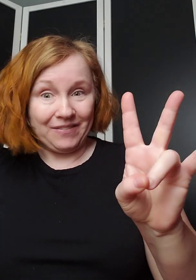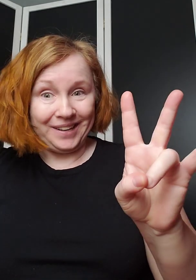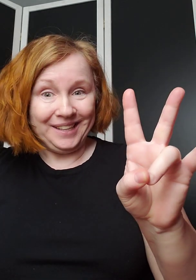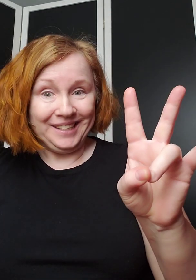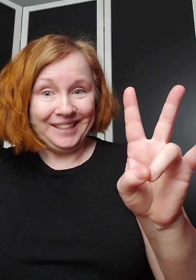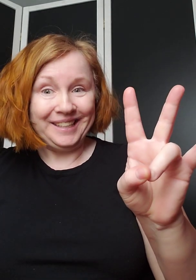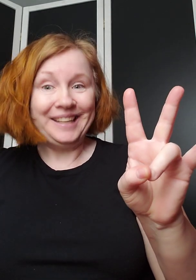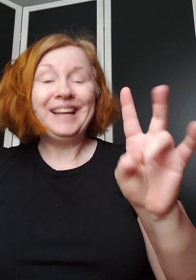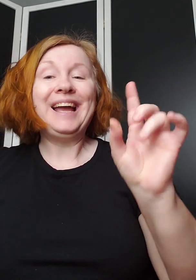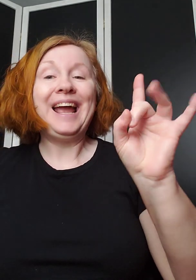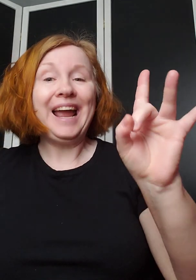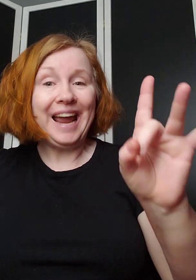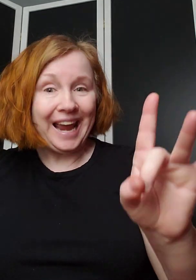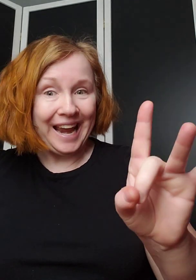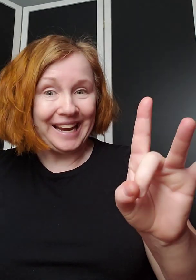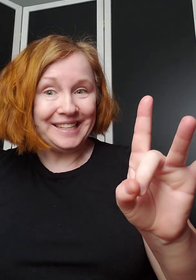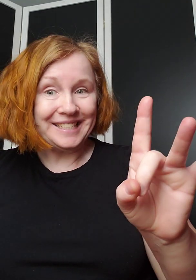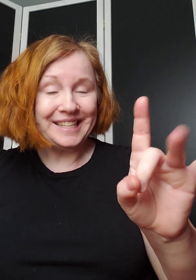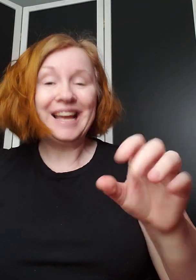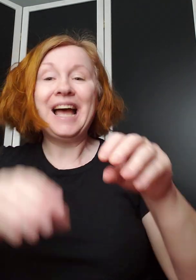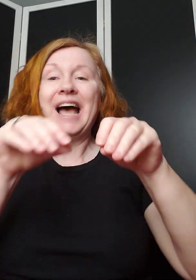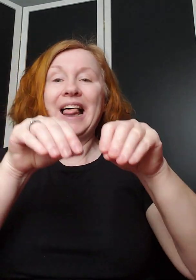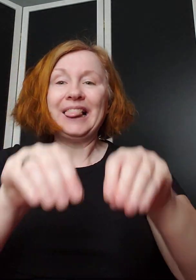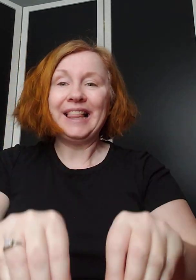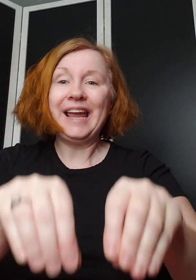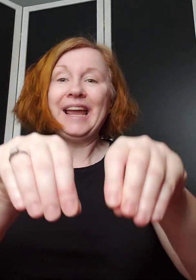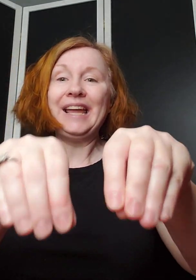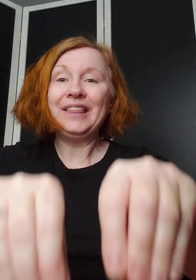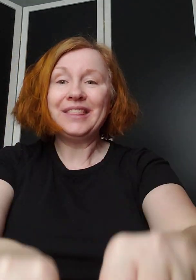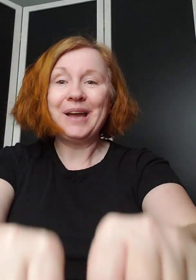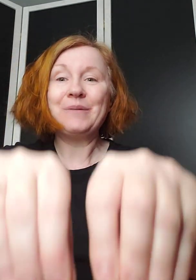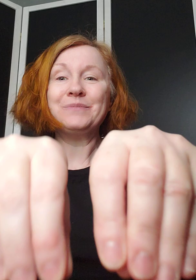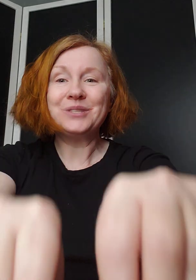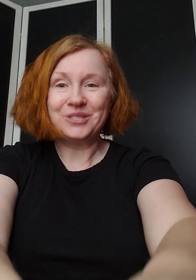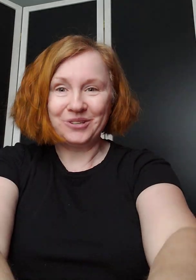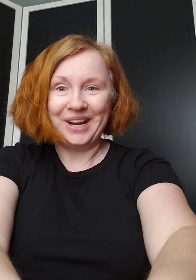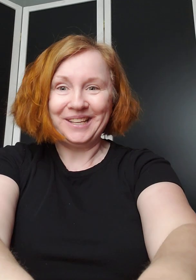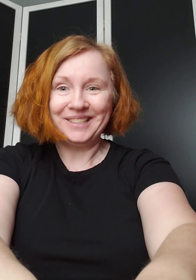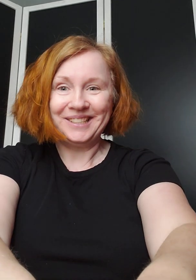7, 8, lay them straight.